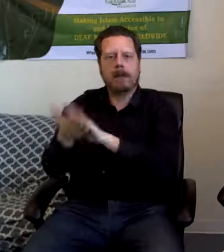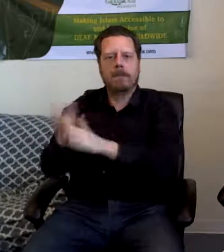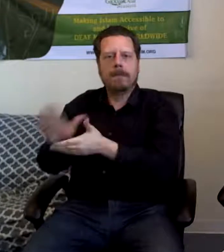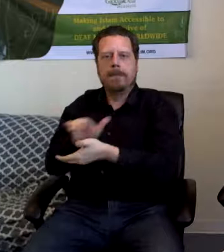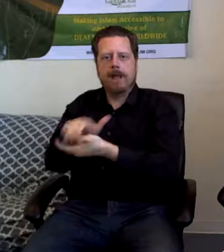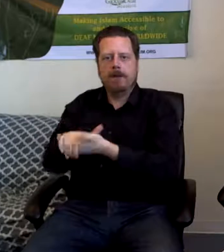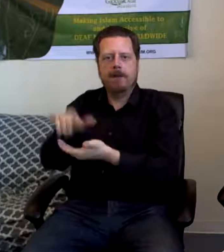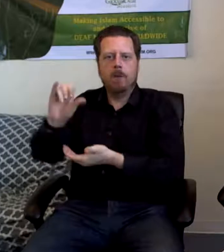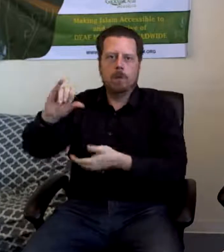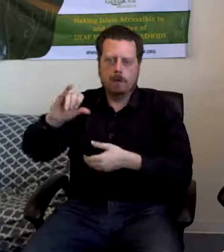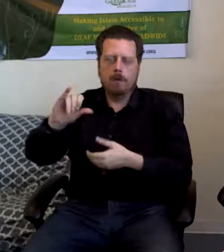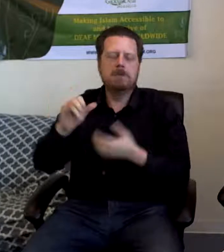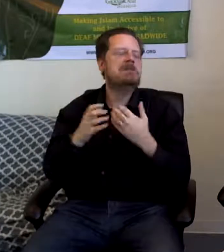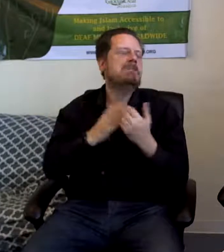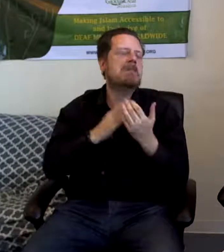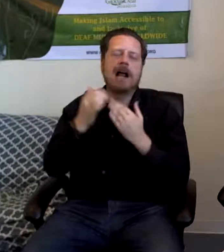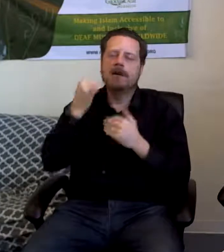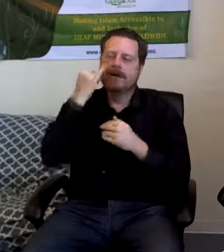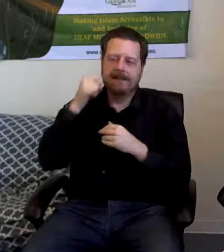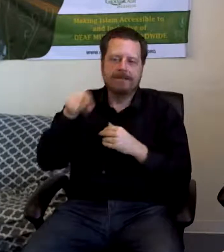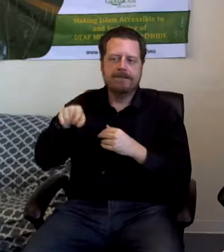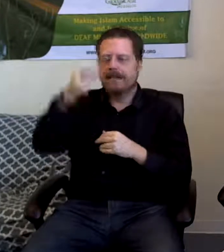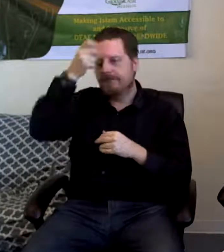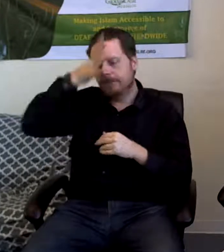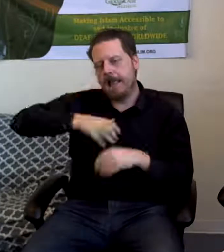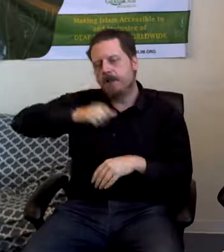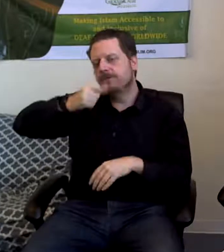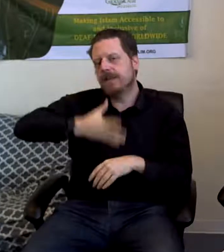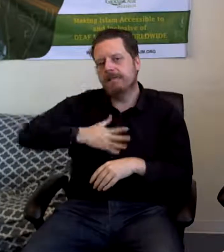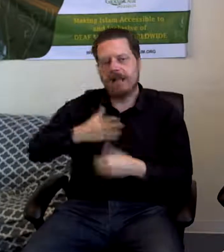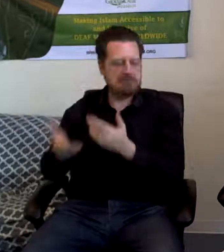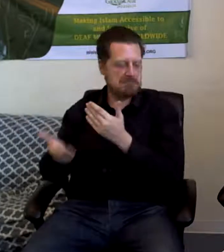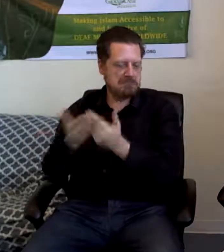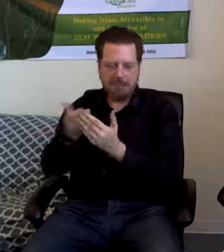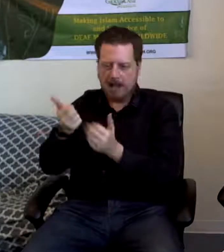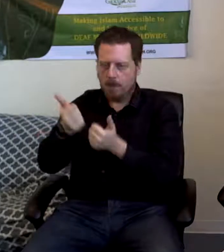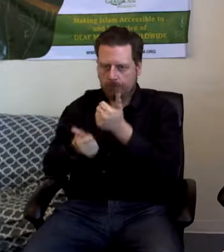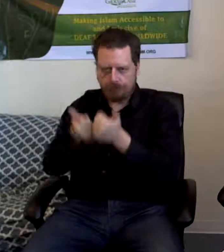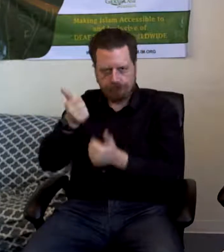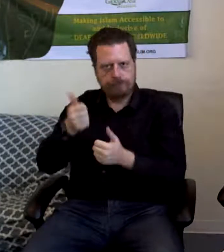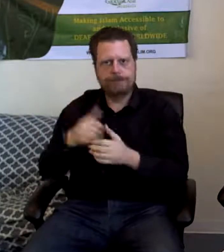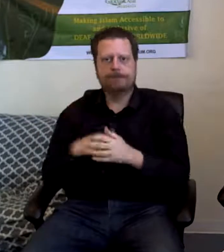whether they are males or females.